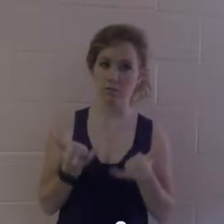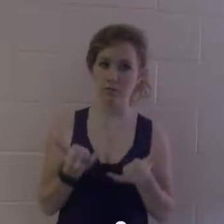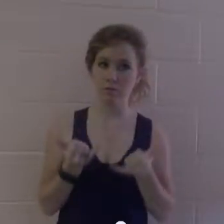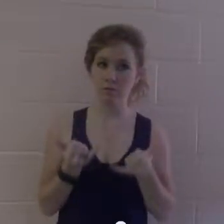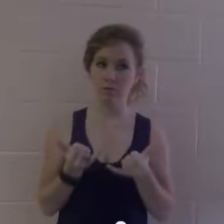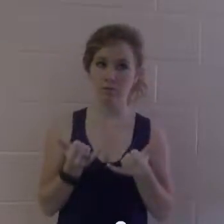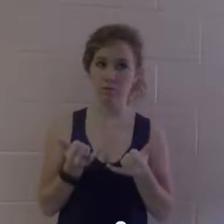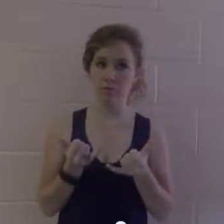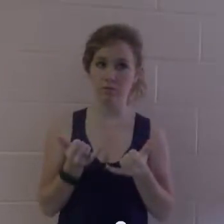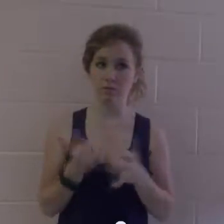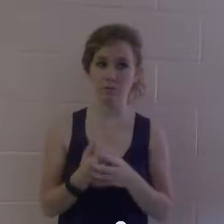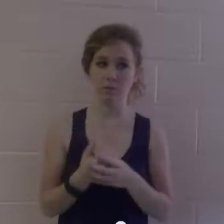They're safe now.